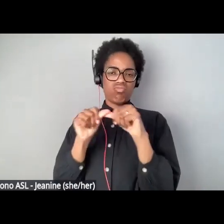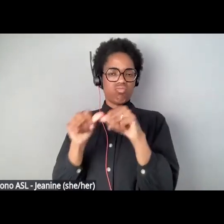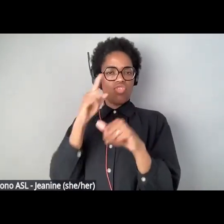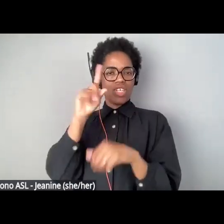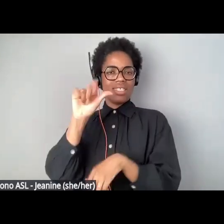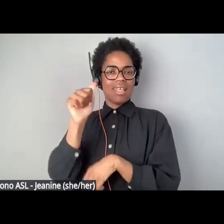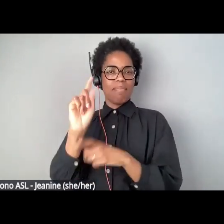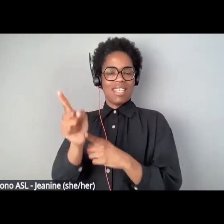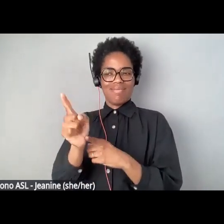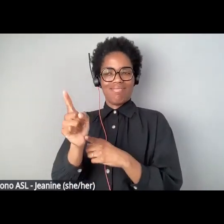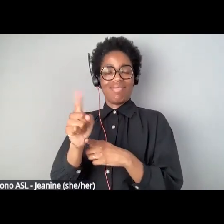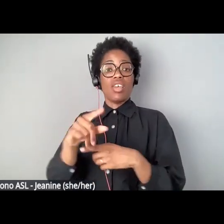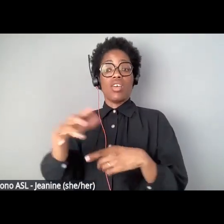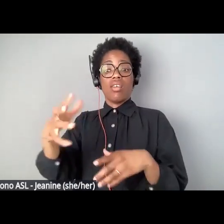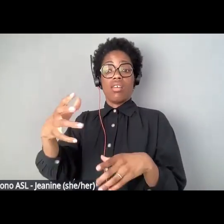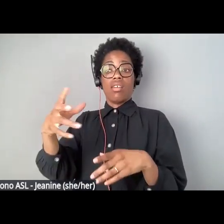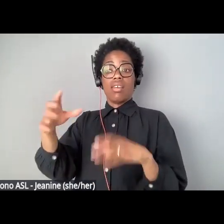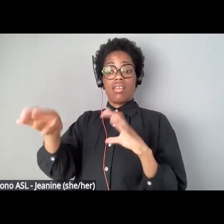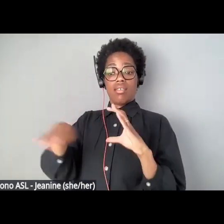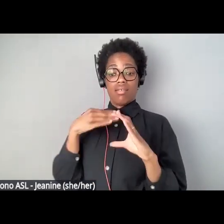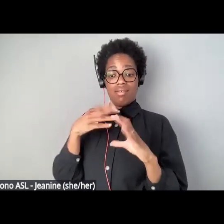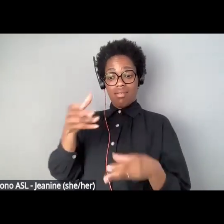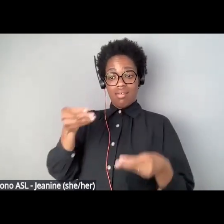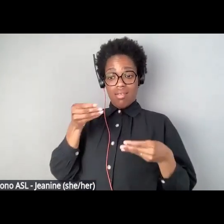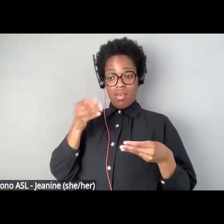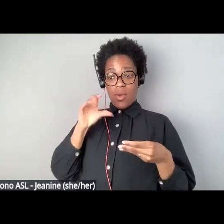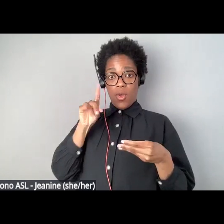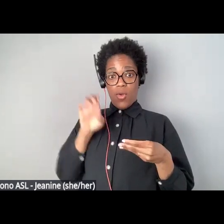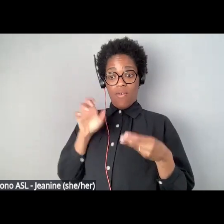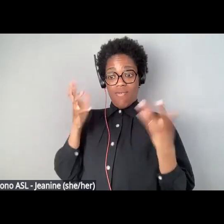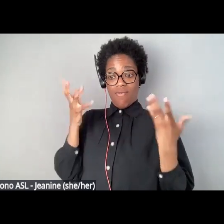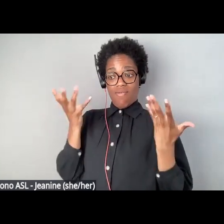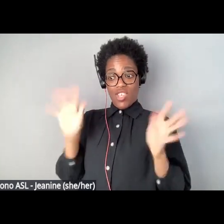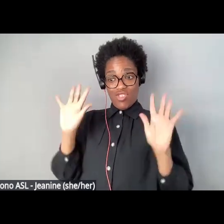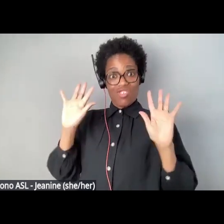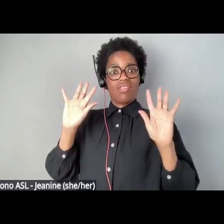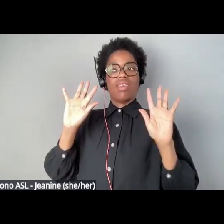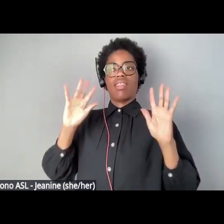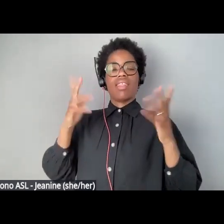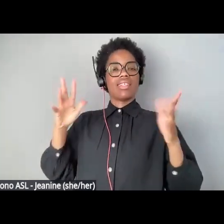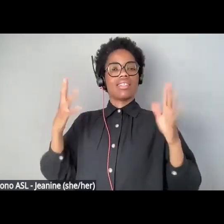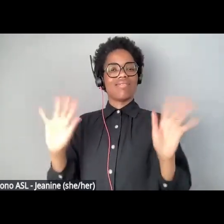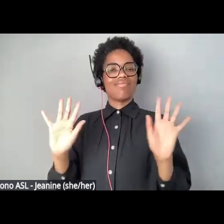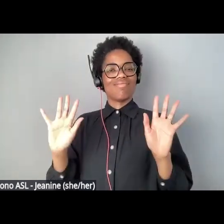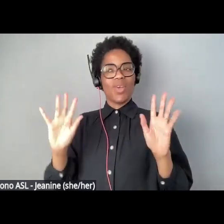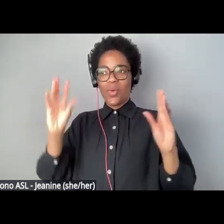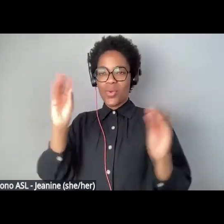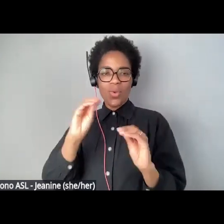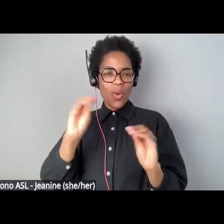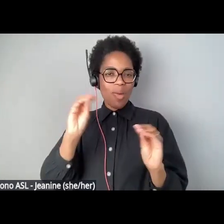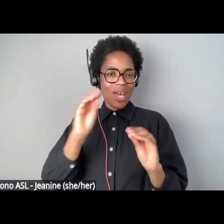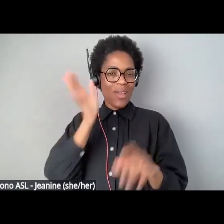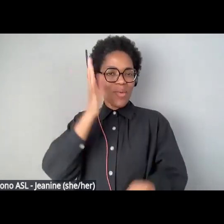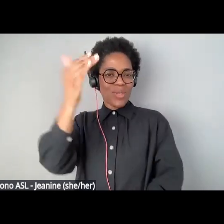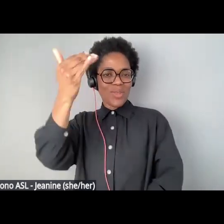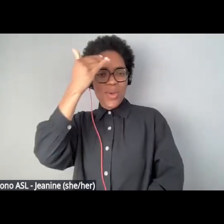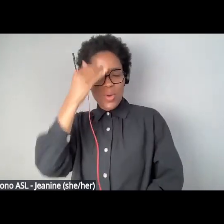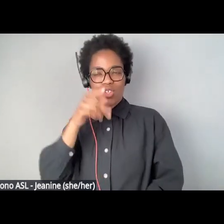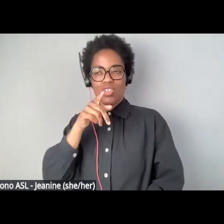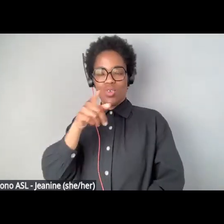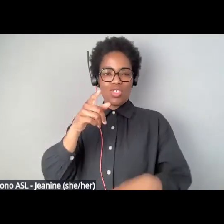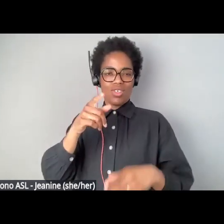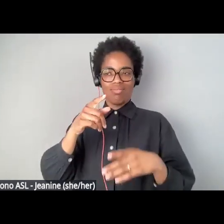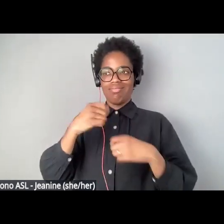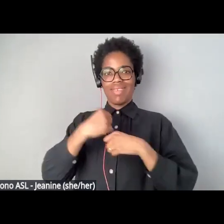confirmation codes, that kind of thing. Who's gonna know? Nobody's gonna know. You're creating friction. So I want you to know that that's an option.